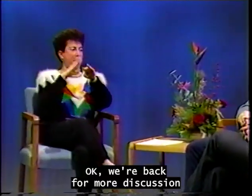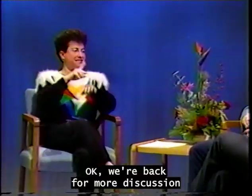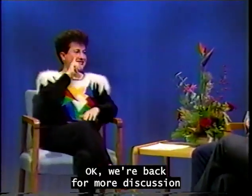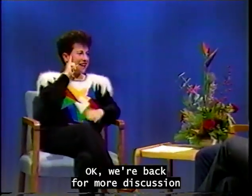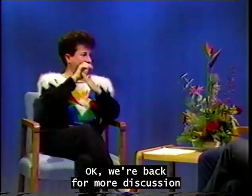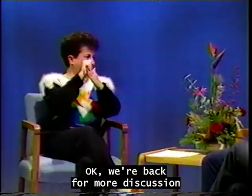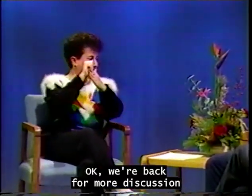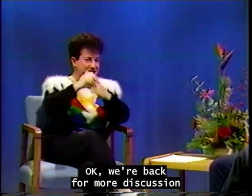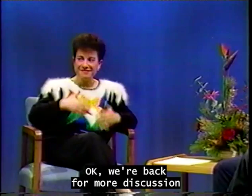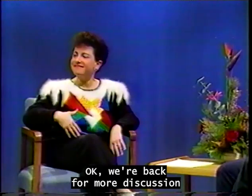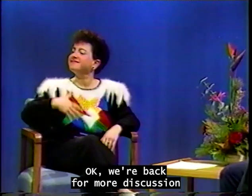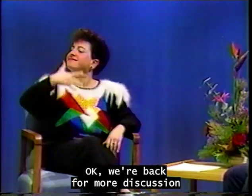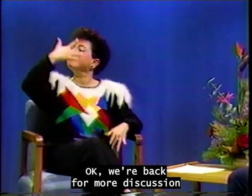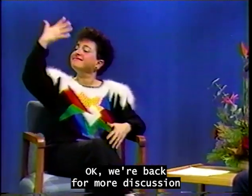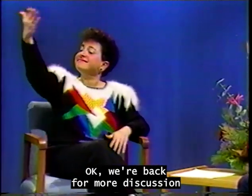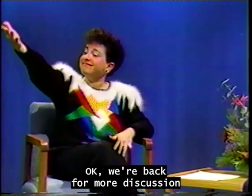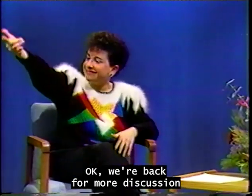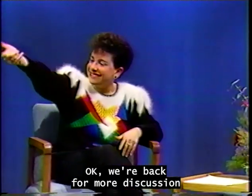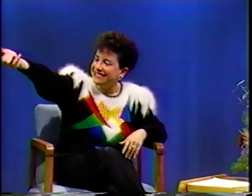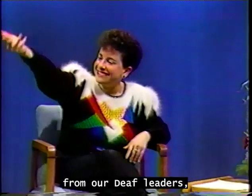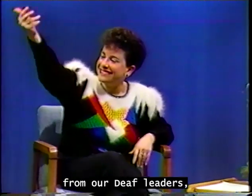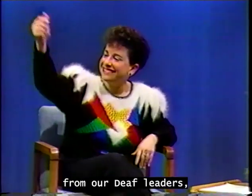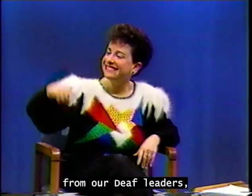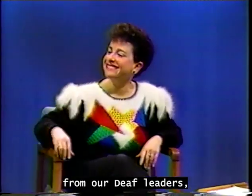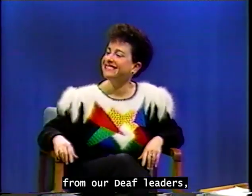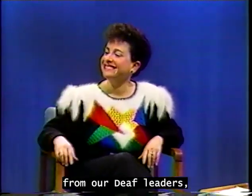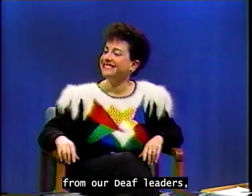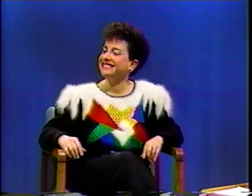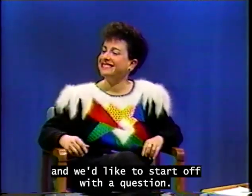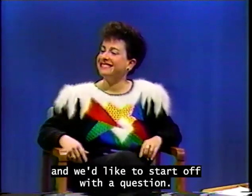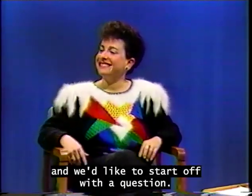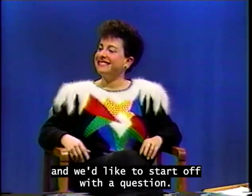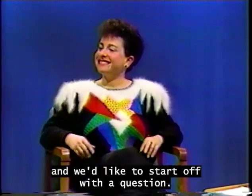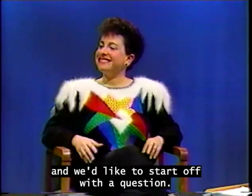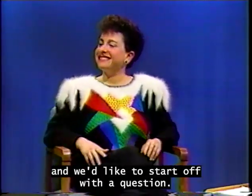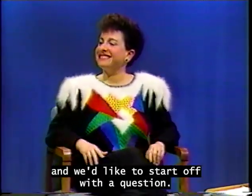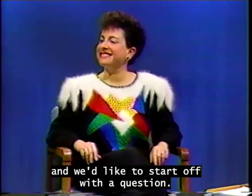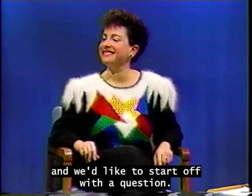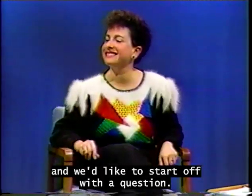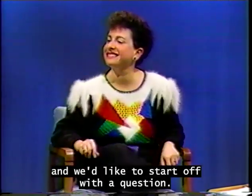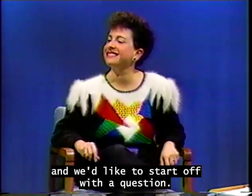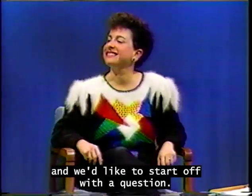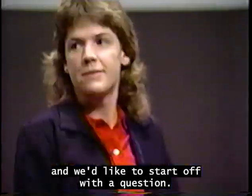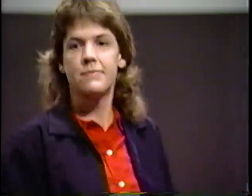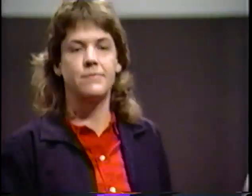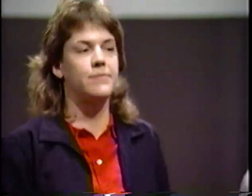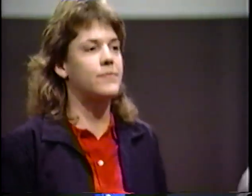Okay, we're back for more discussion from our deaf leaders. And we'd like to start off with a question.